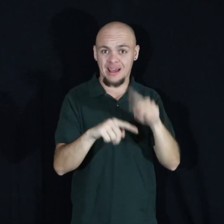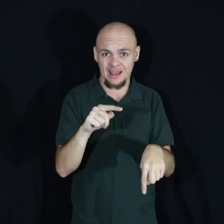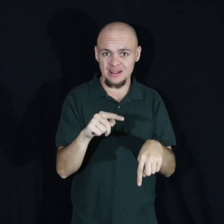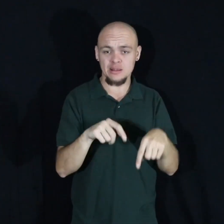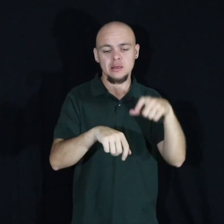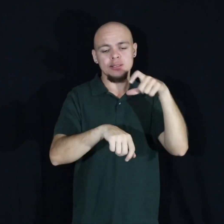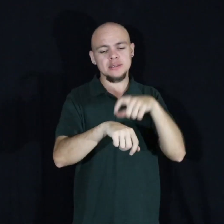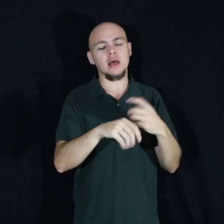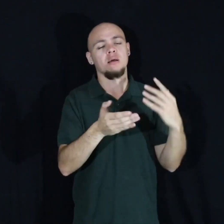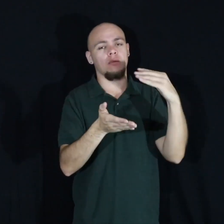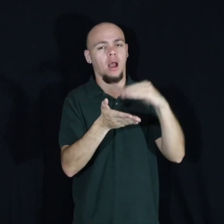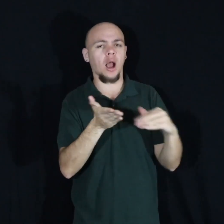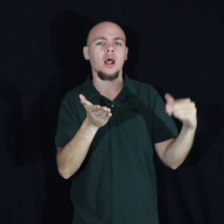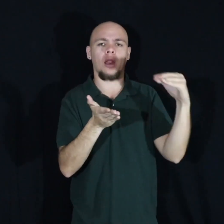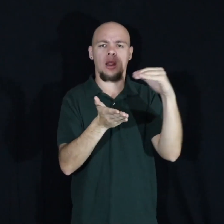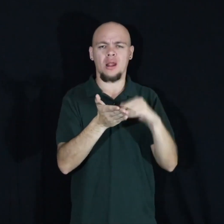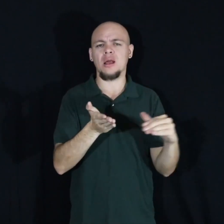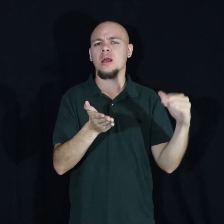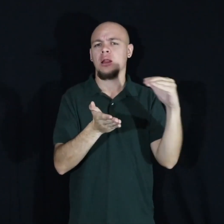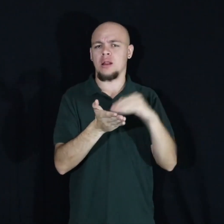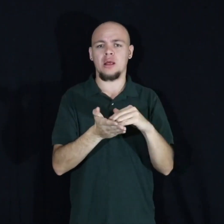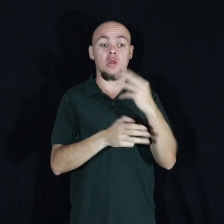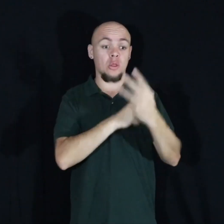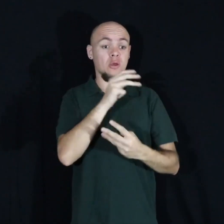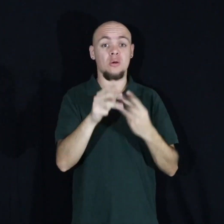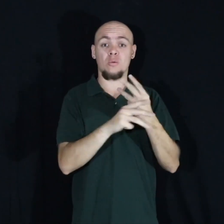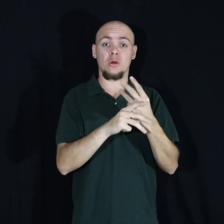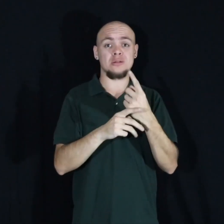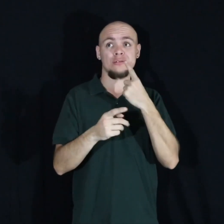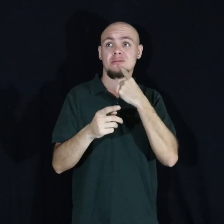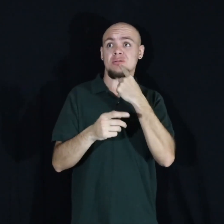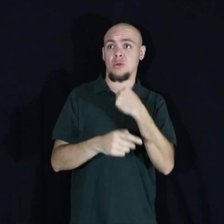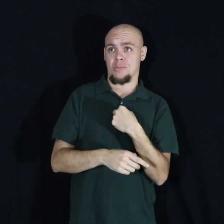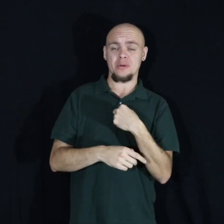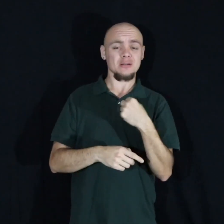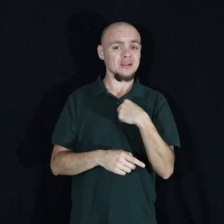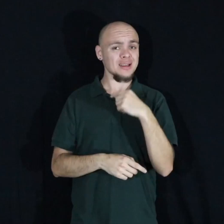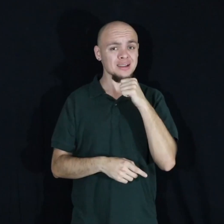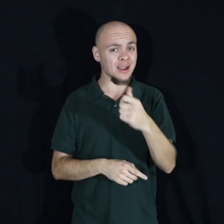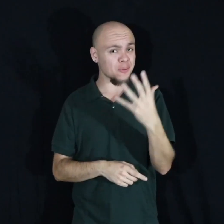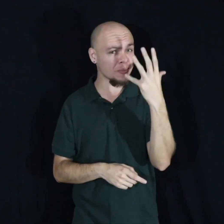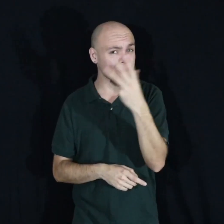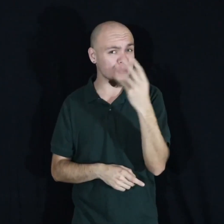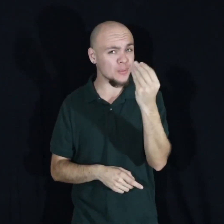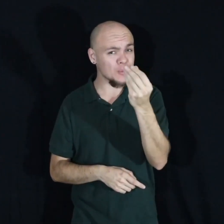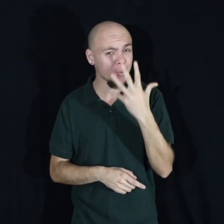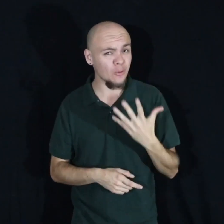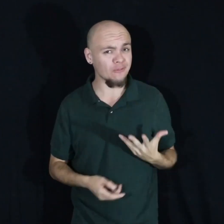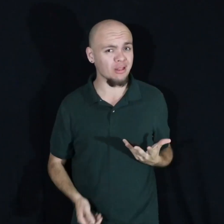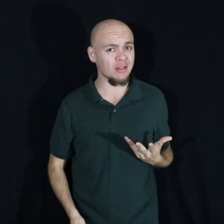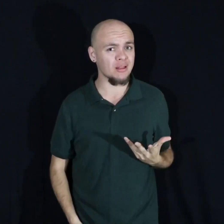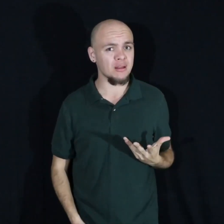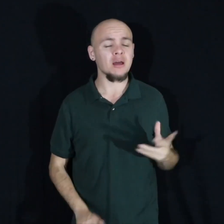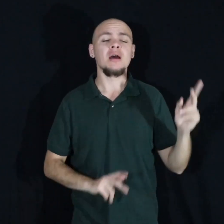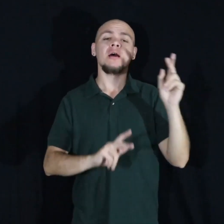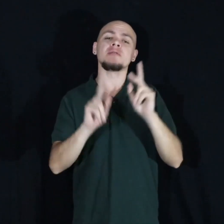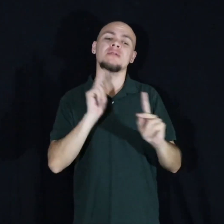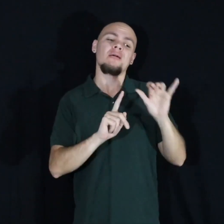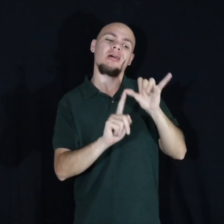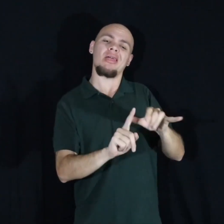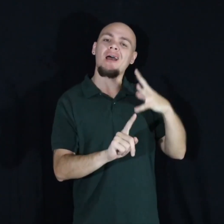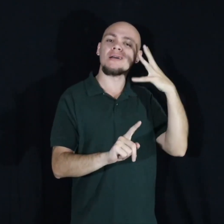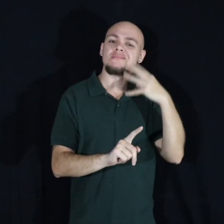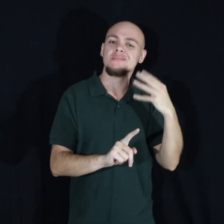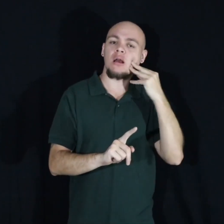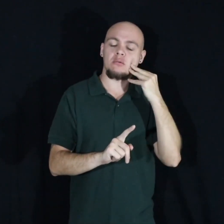Time and time again, the world told me that I wasn't beautiful. So those experiences ignited